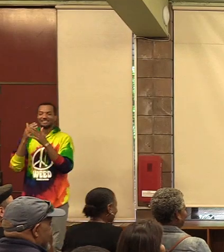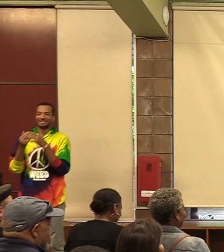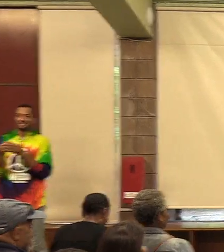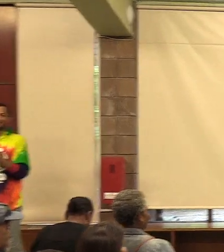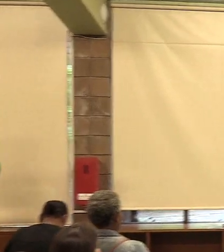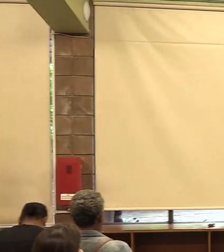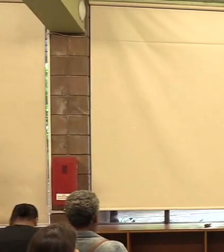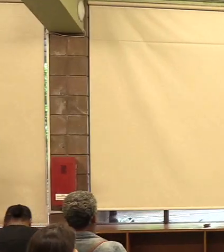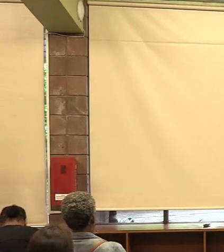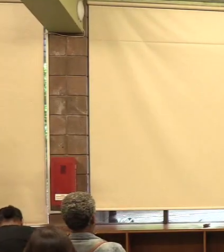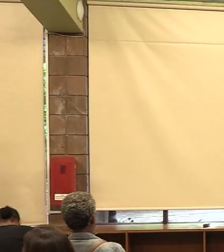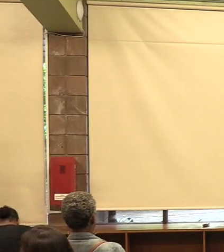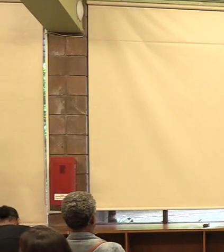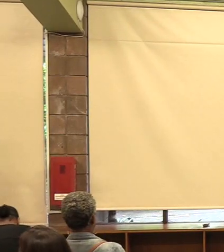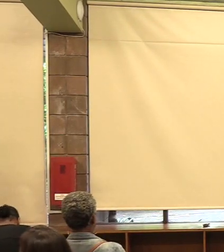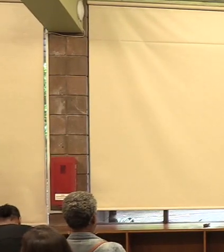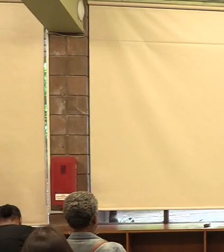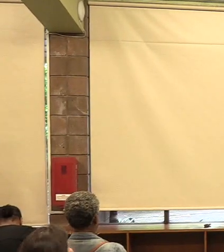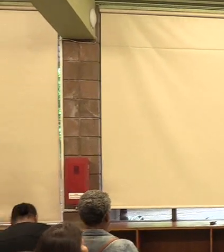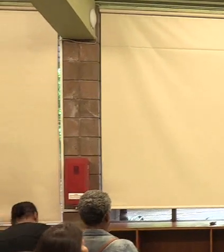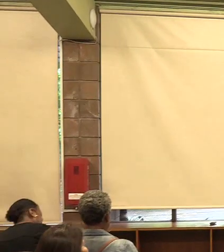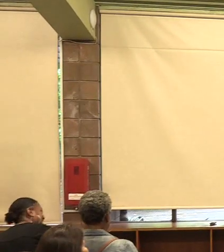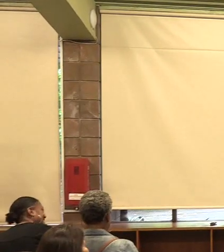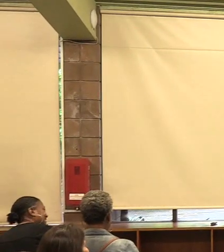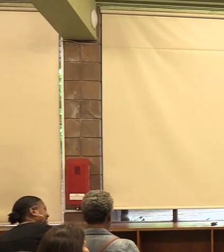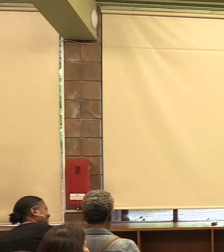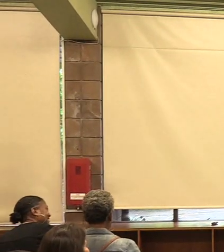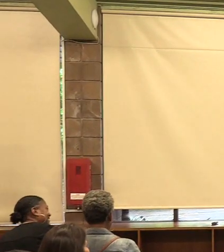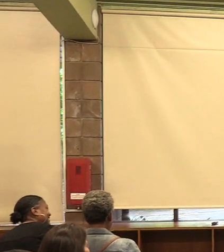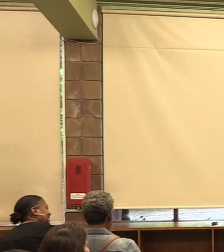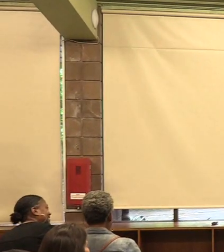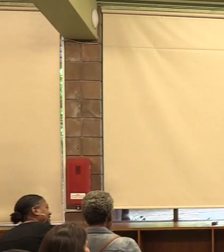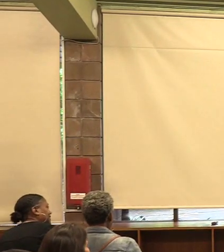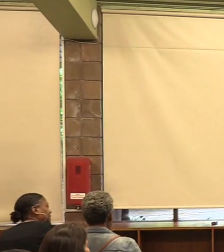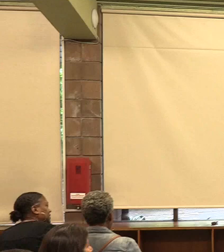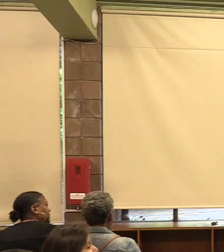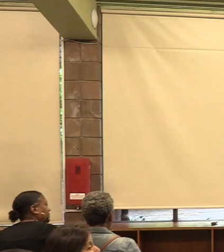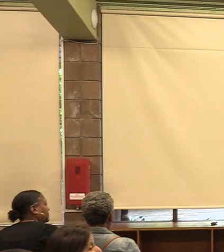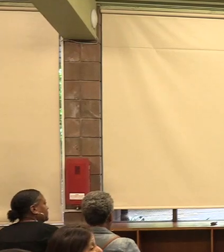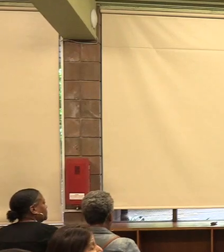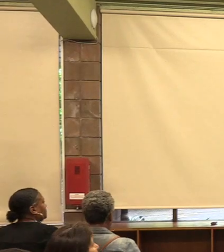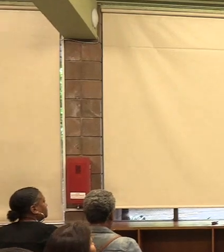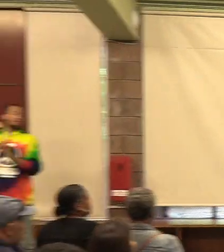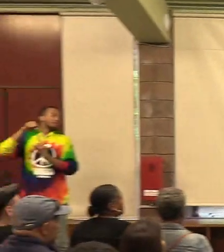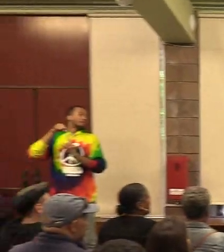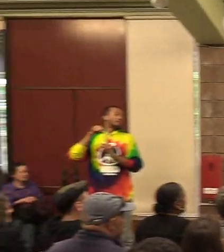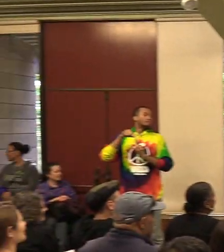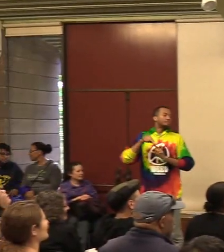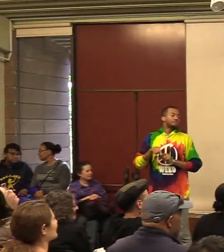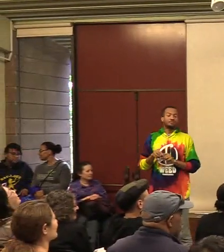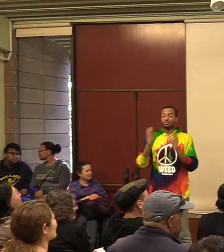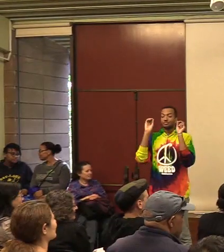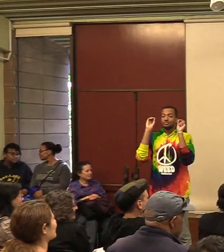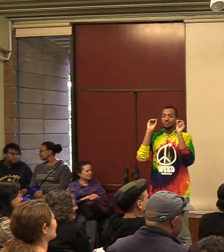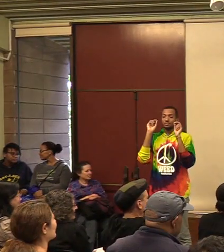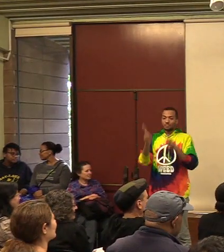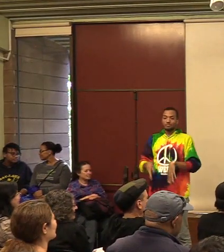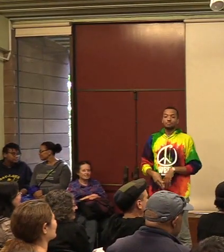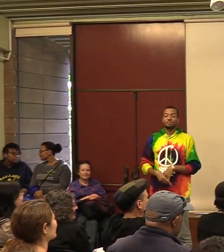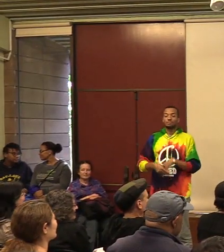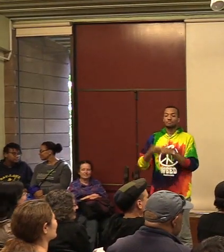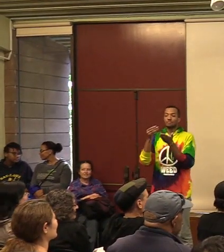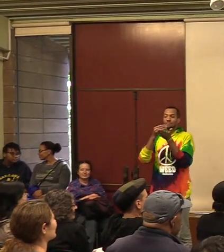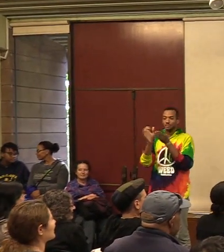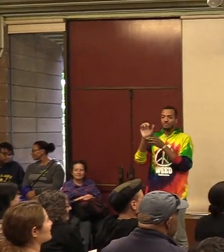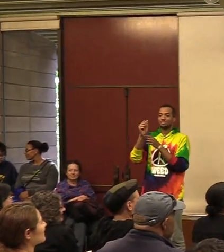Cashews. Lord, ask questions. You still have time. You got 40. You got another 10 minutes. Okay. Cash In on